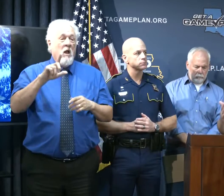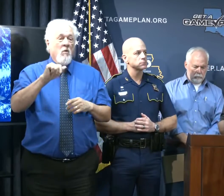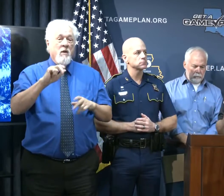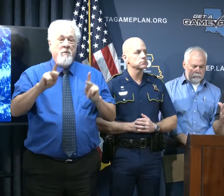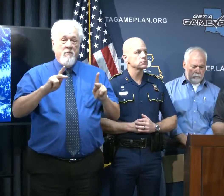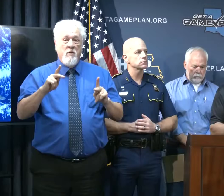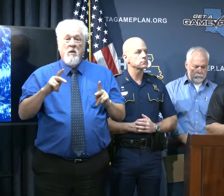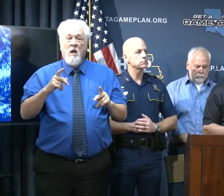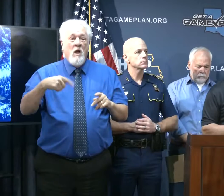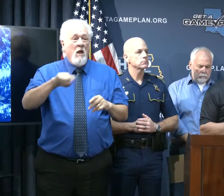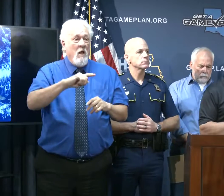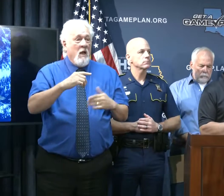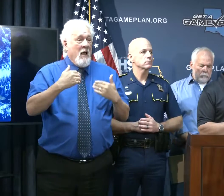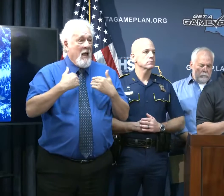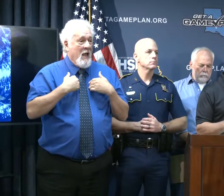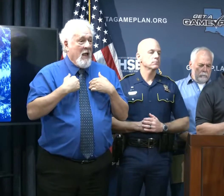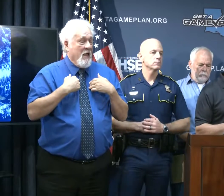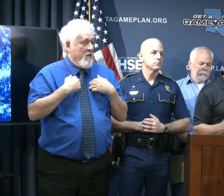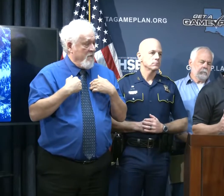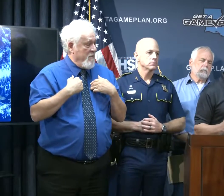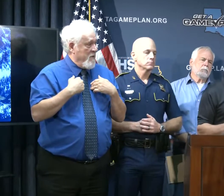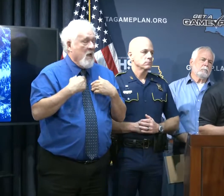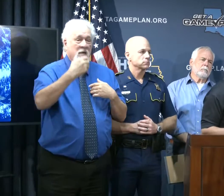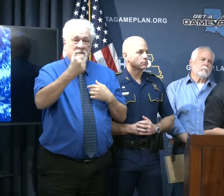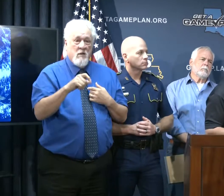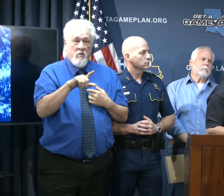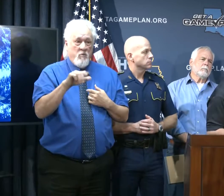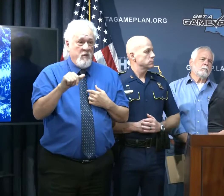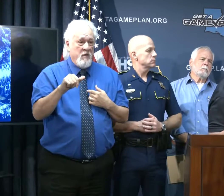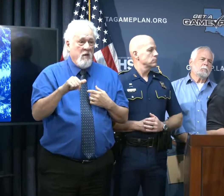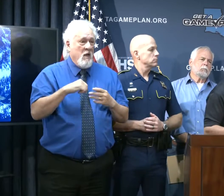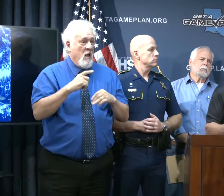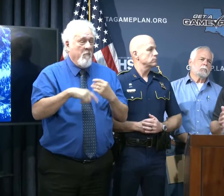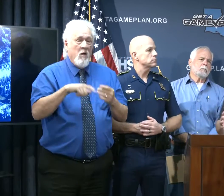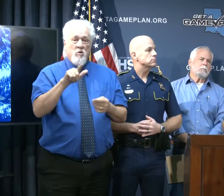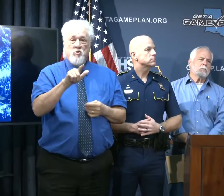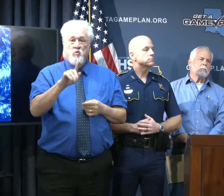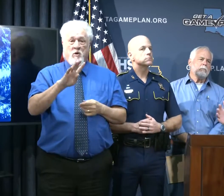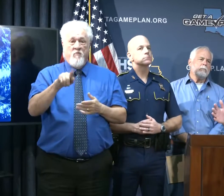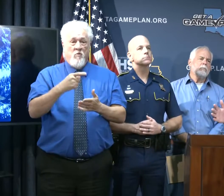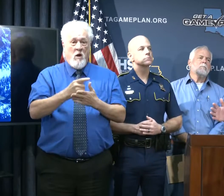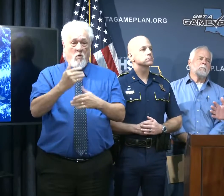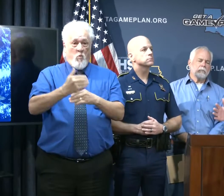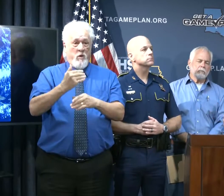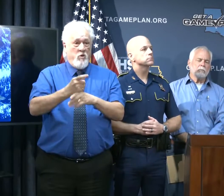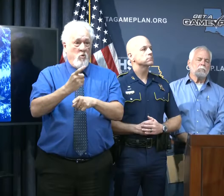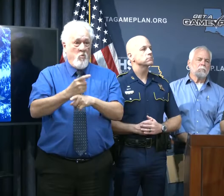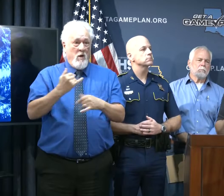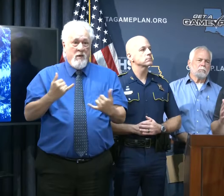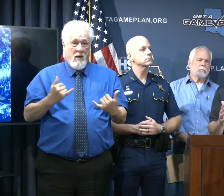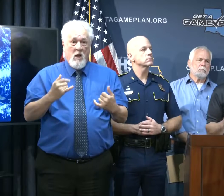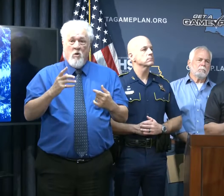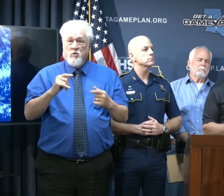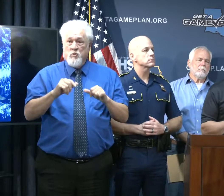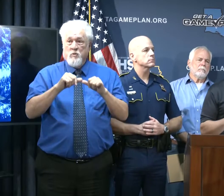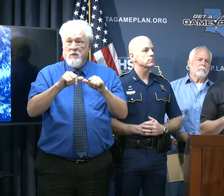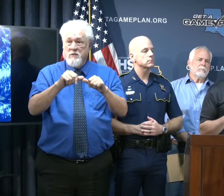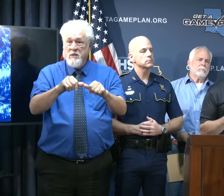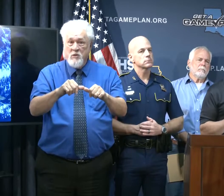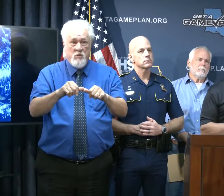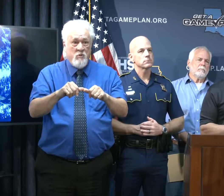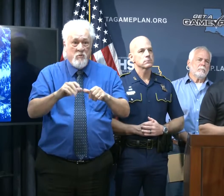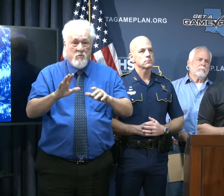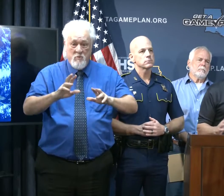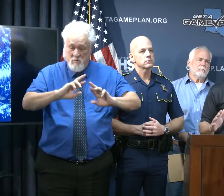you basically have about, certainly in South Louisiana, about a 24-hour window right now to continue